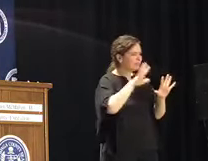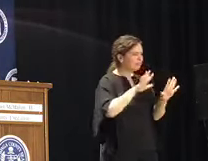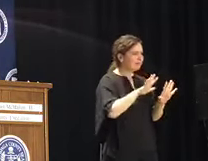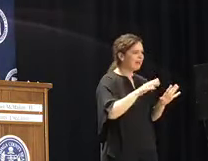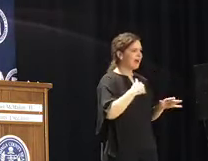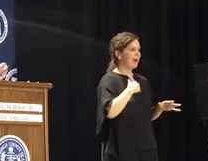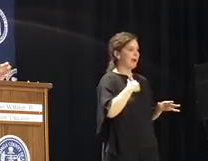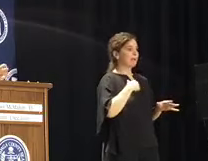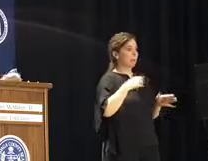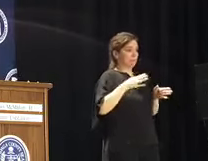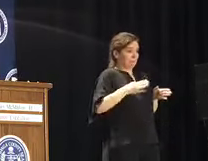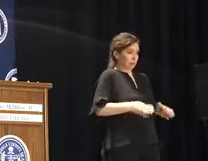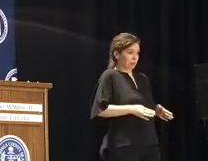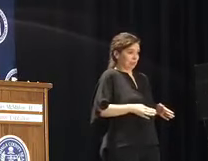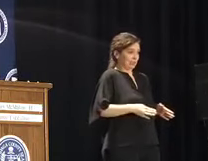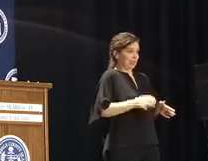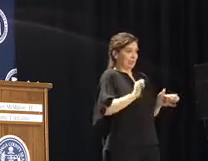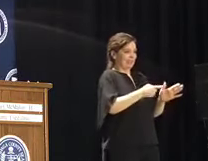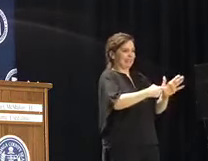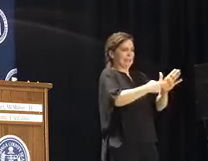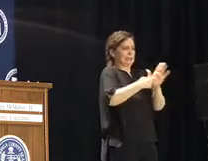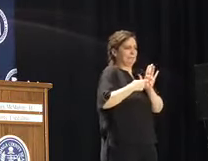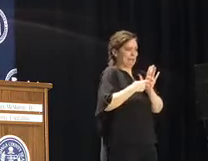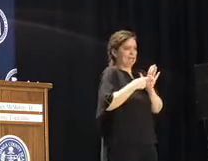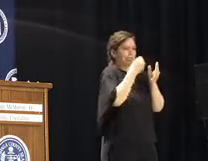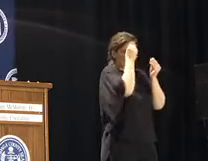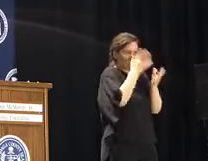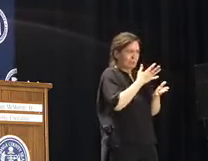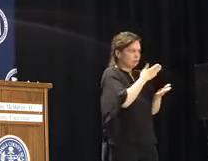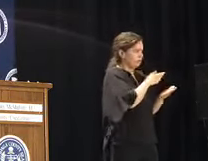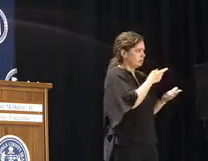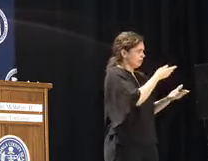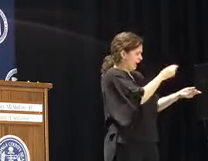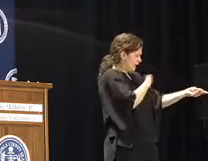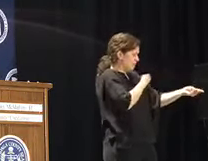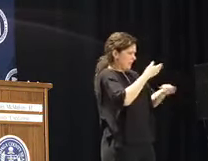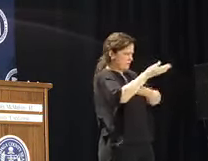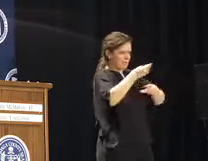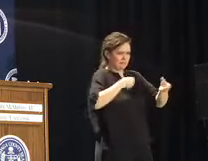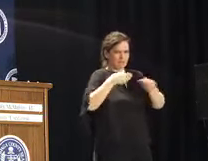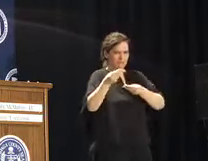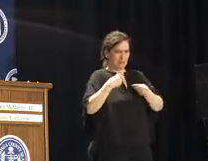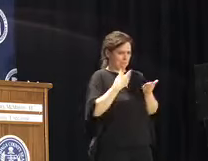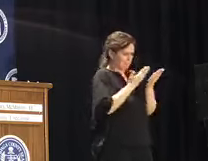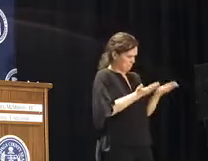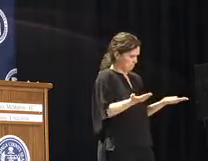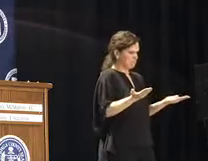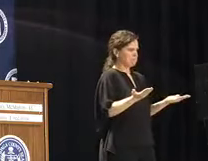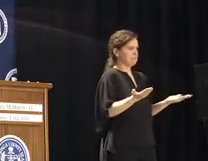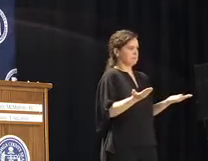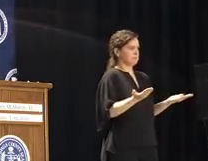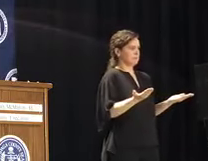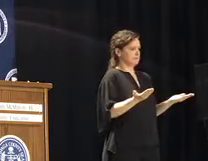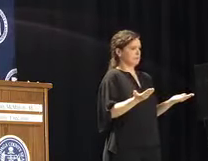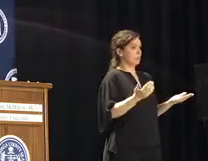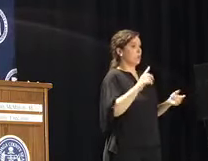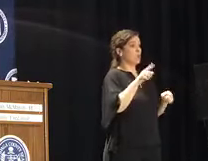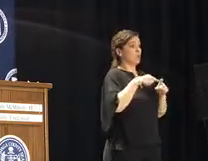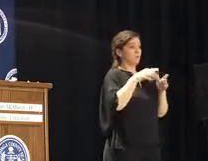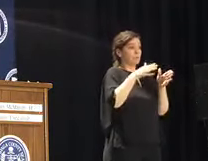give to the public, and they are giving me information. So if you have a resident from Cayuga County, our health department's not going to be involved in that